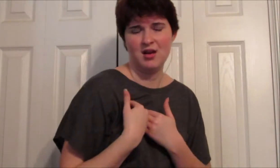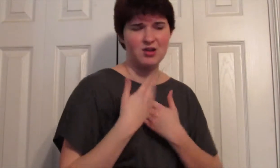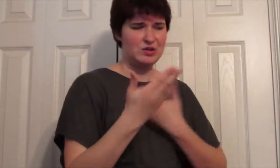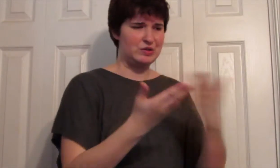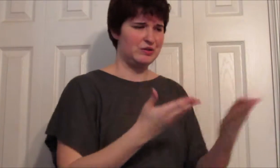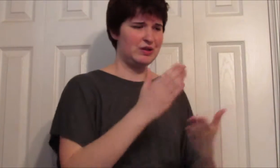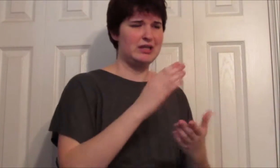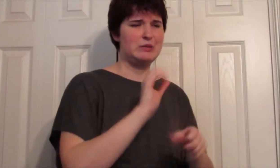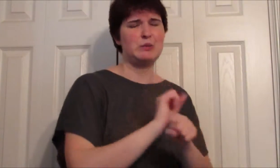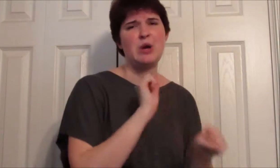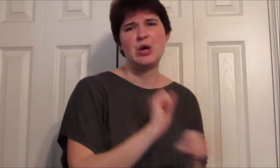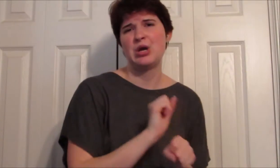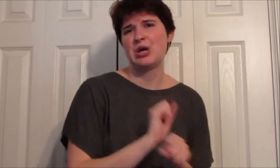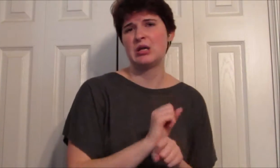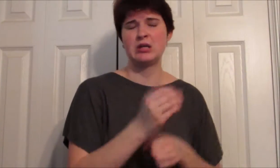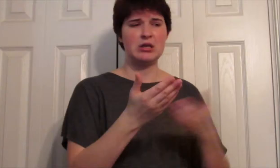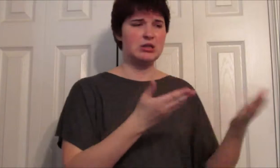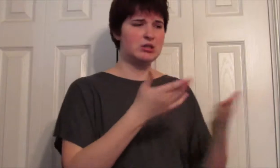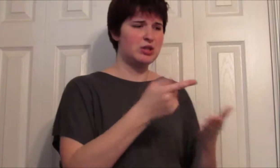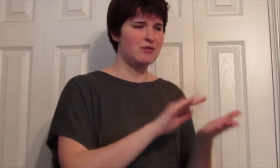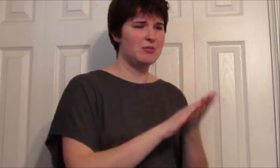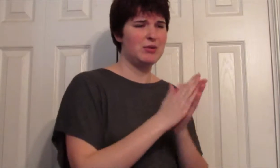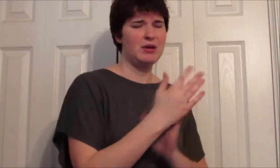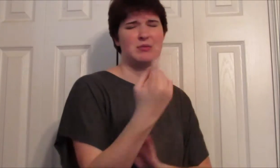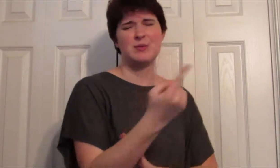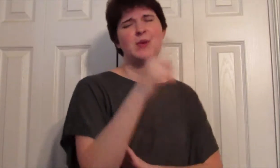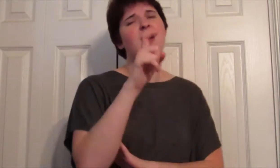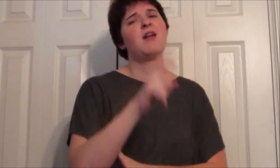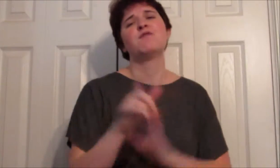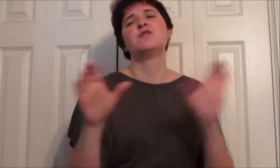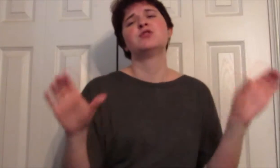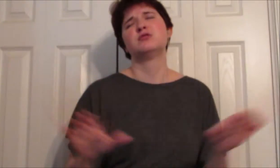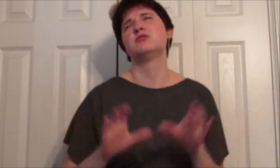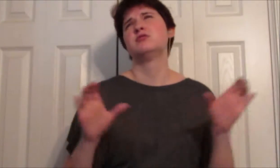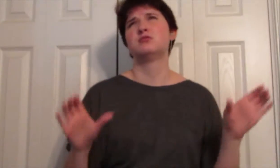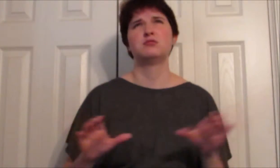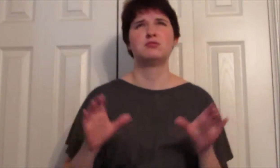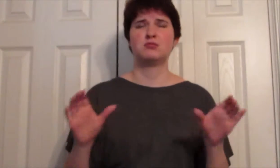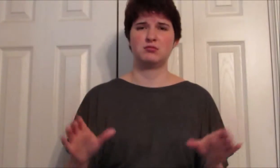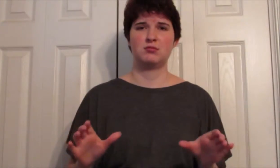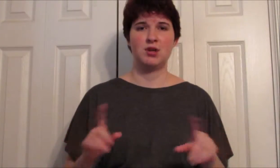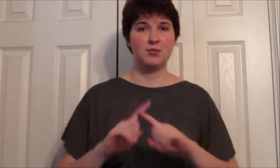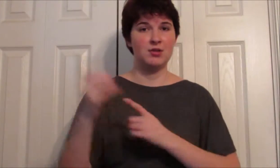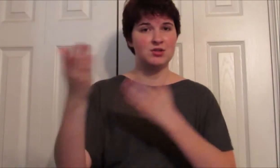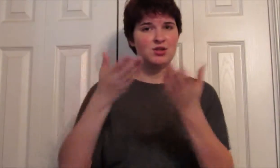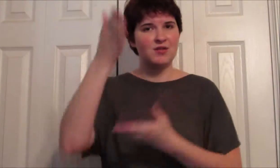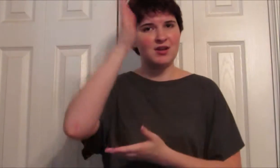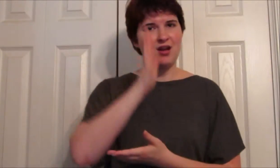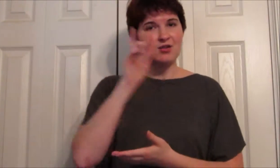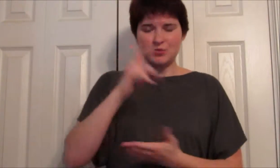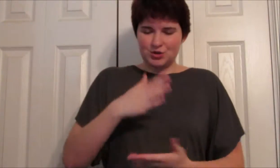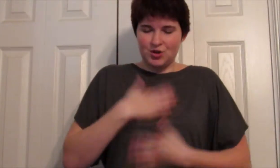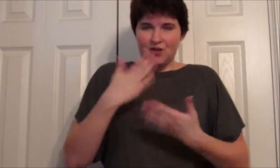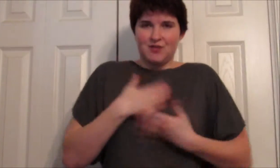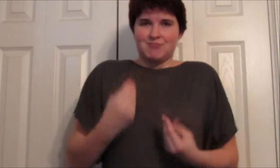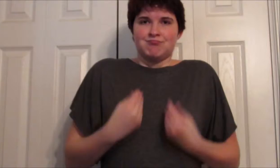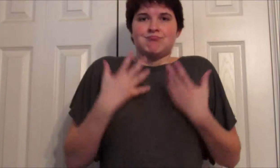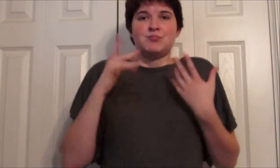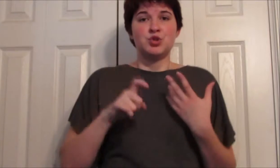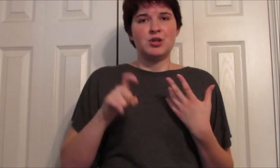Otherwise, serving is a chore. Otherwise, serving becomes just an obligation. But serving God ought to be joyful. Look at